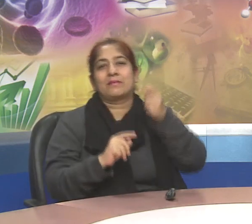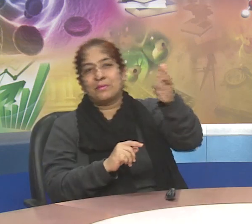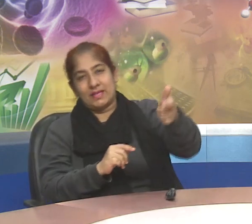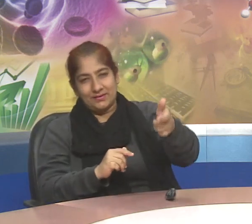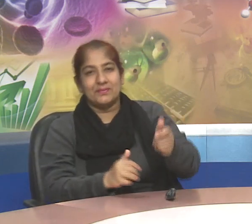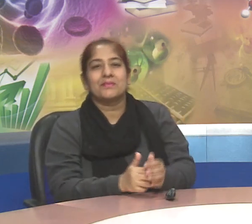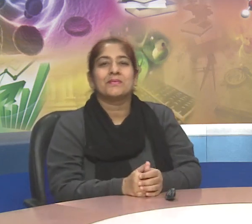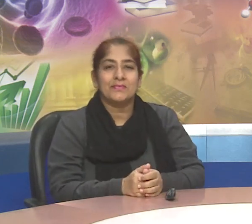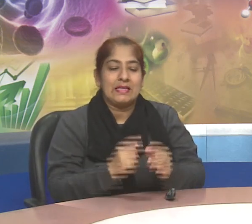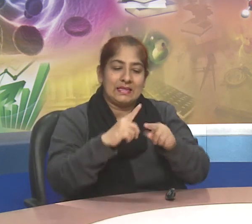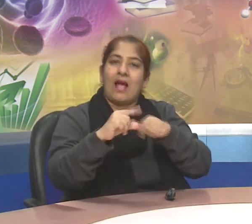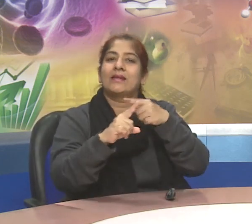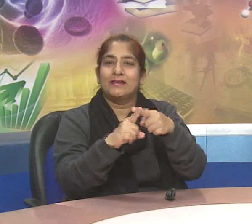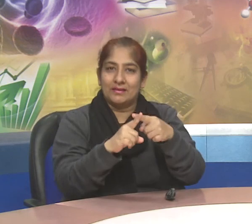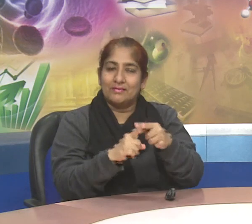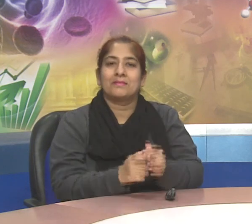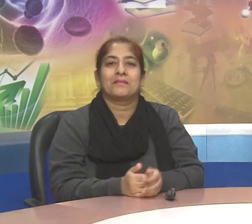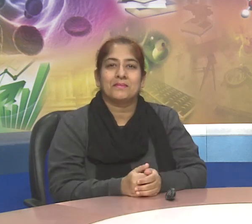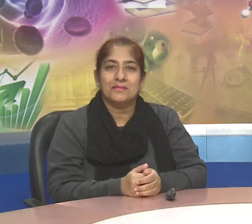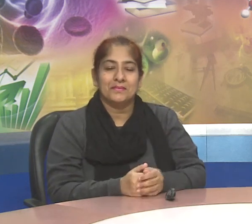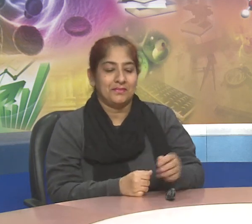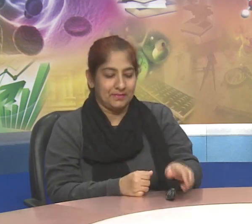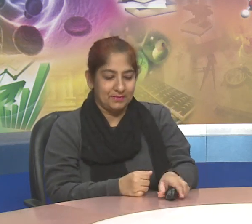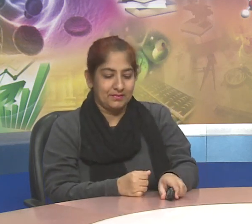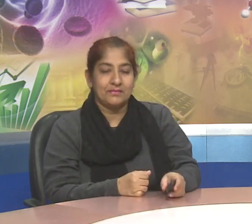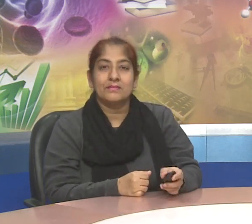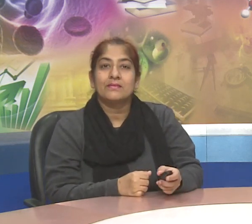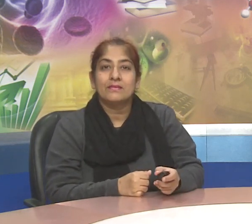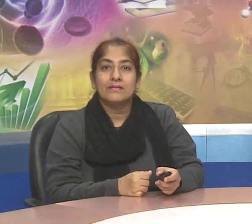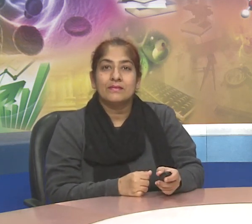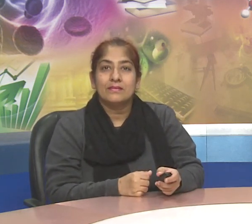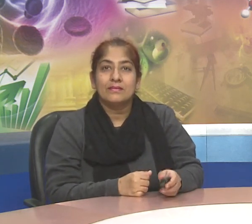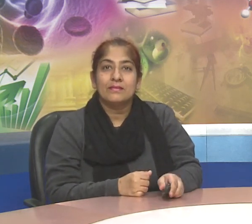Different types of taxes. For example, house tax.